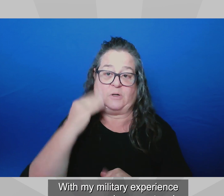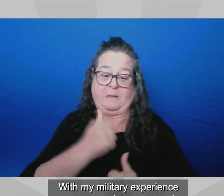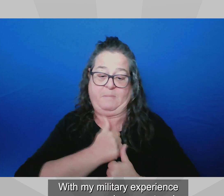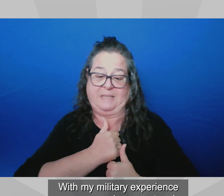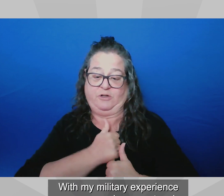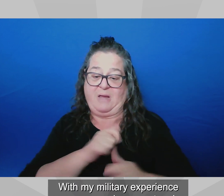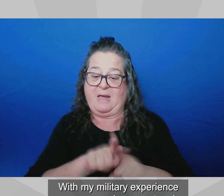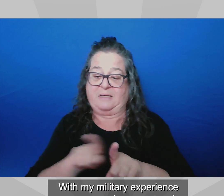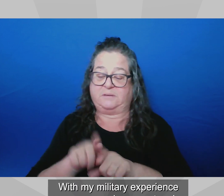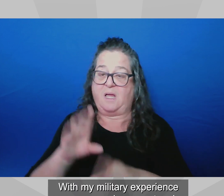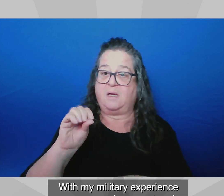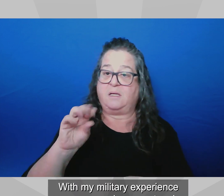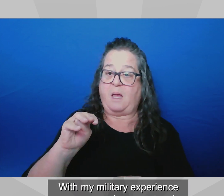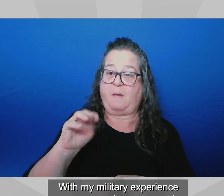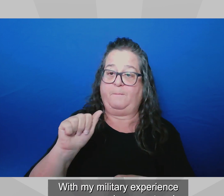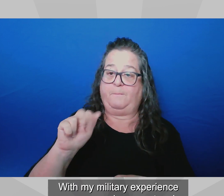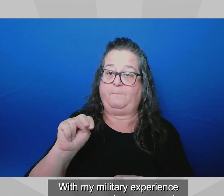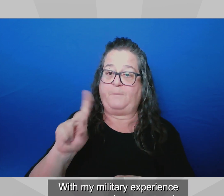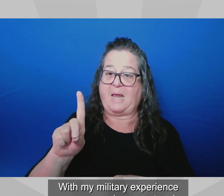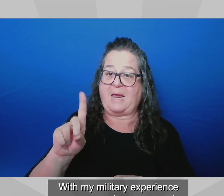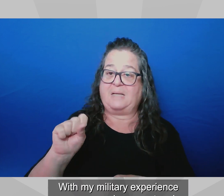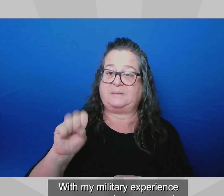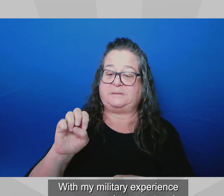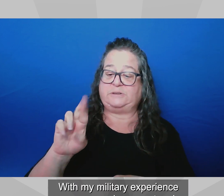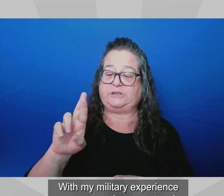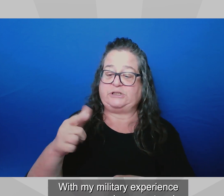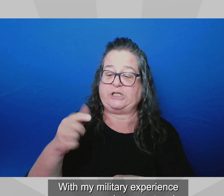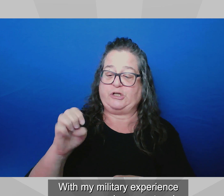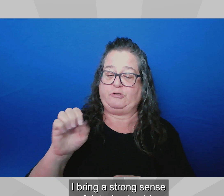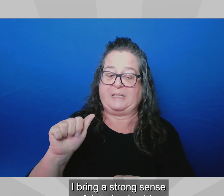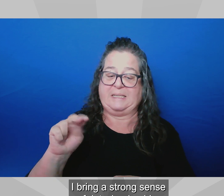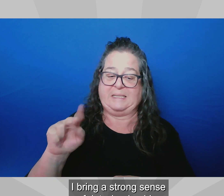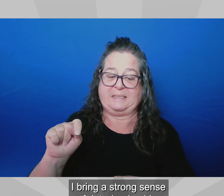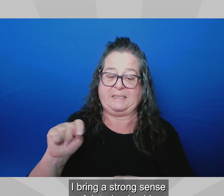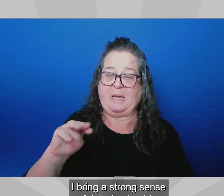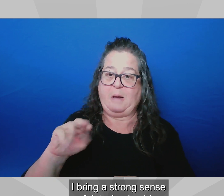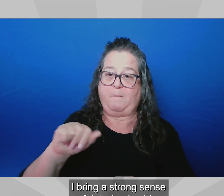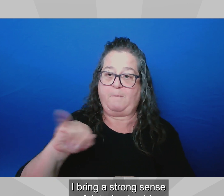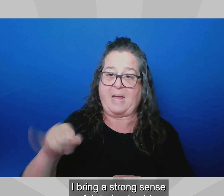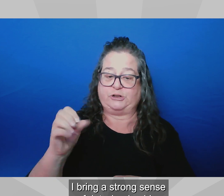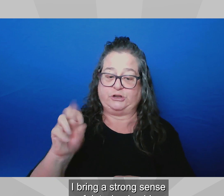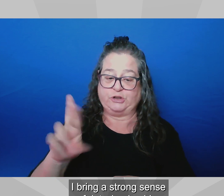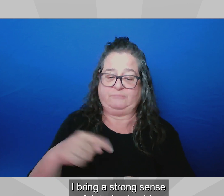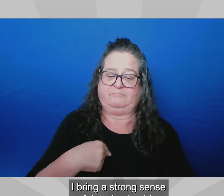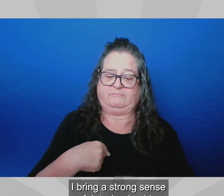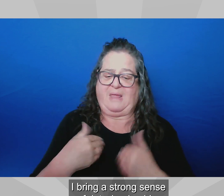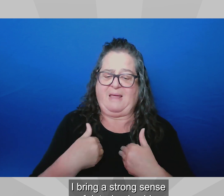With my military experience as a command sergeant major, I bring a strong sense of duty,